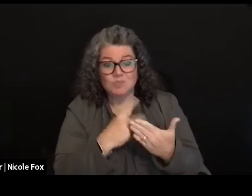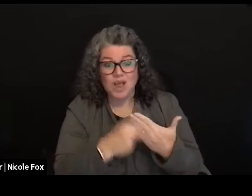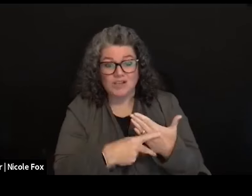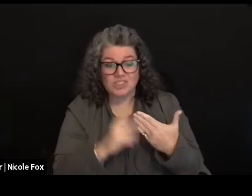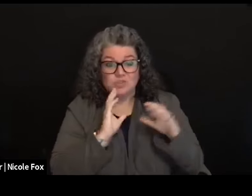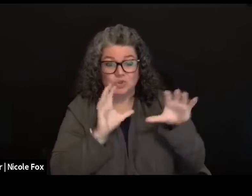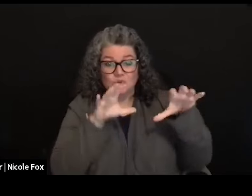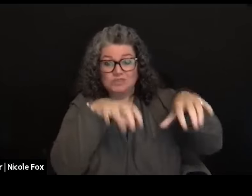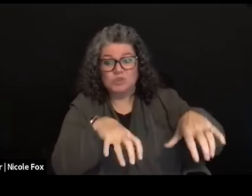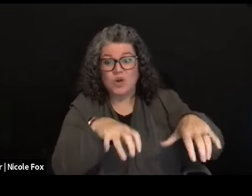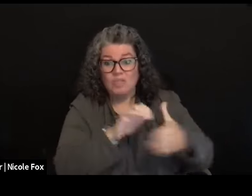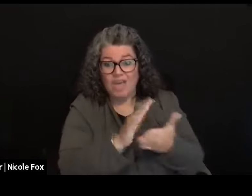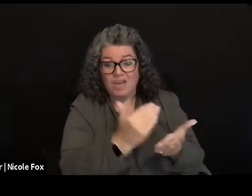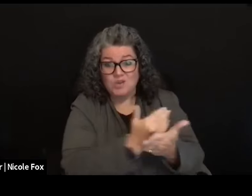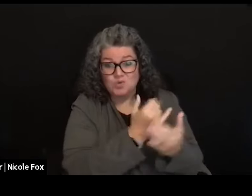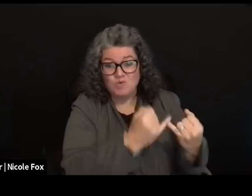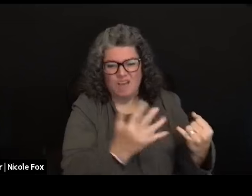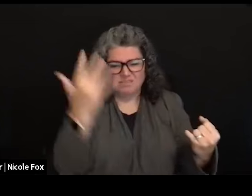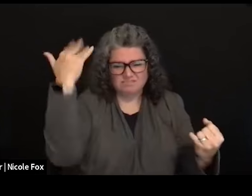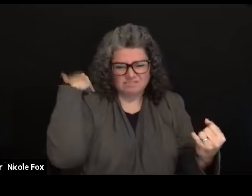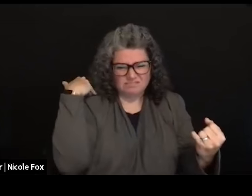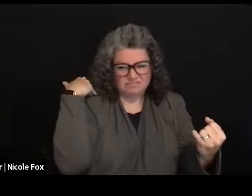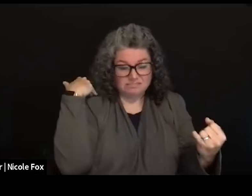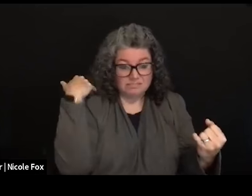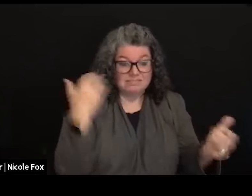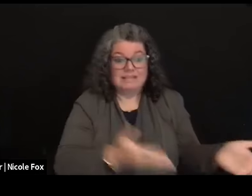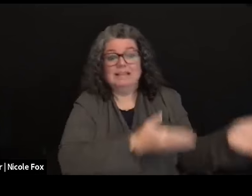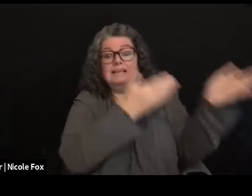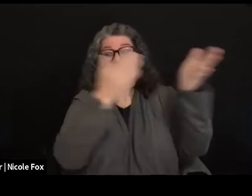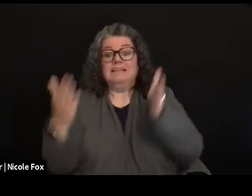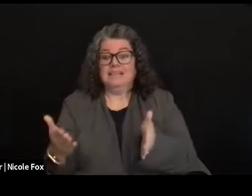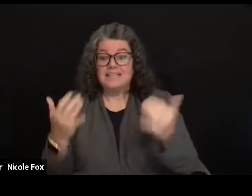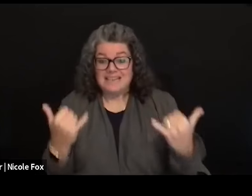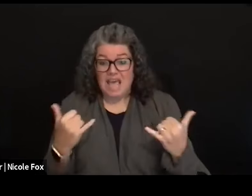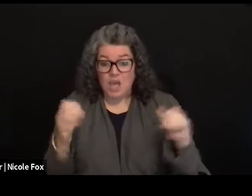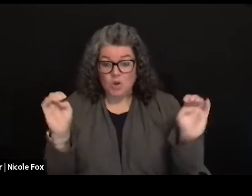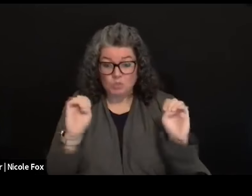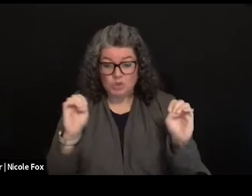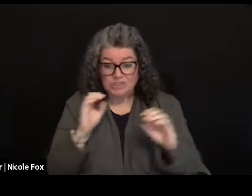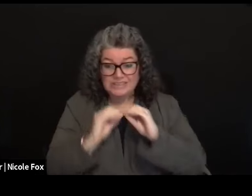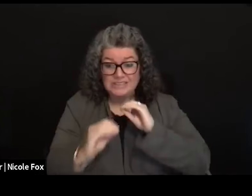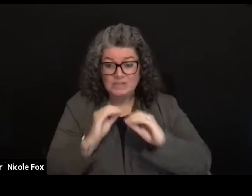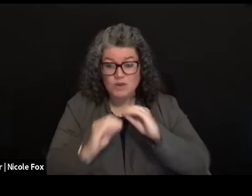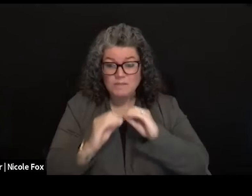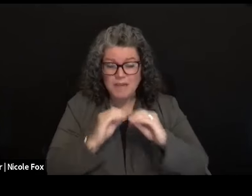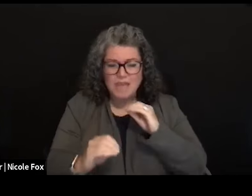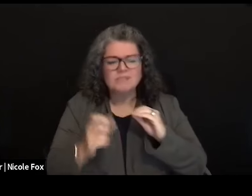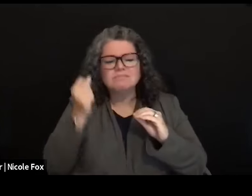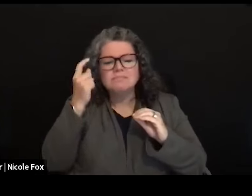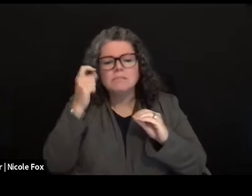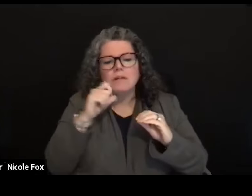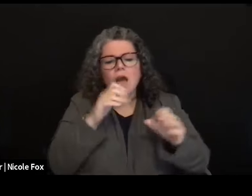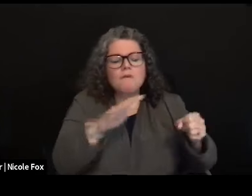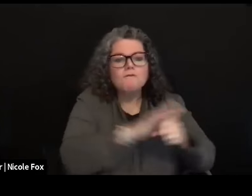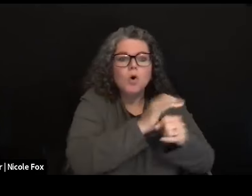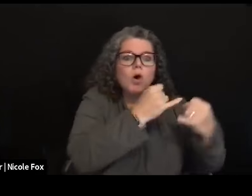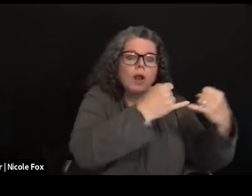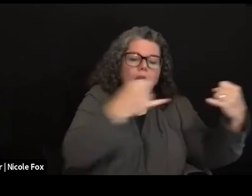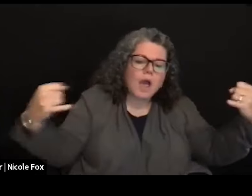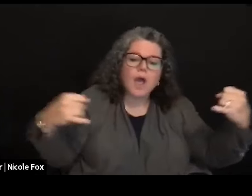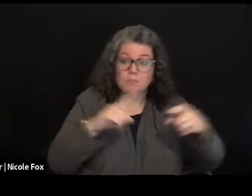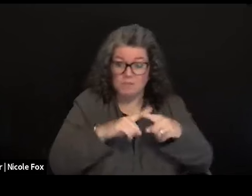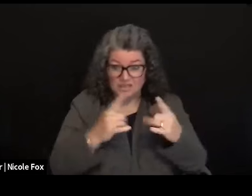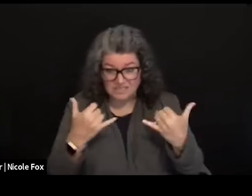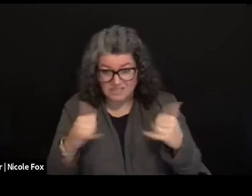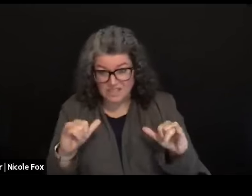happen. The repairs today, the emergency repairs you see, they're not their scale is not the same, but it's still